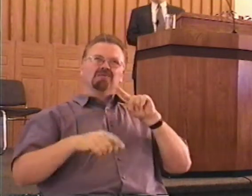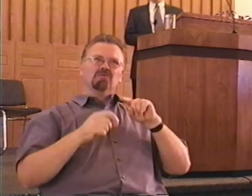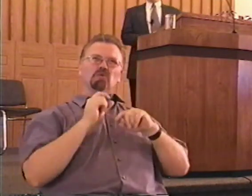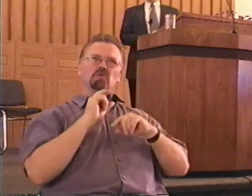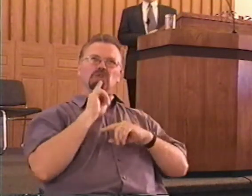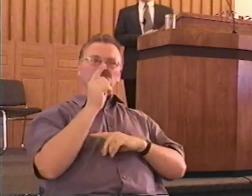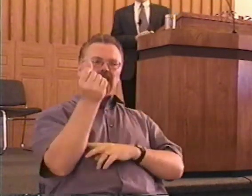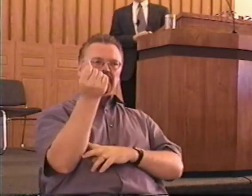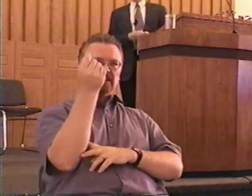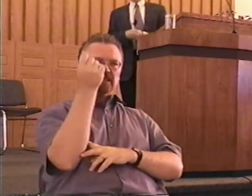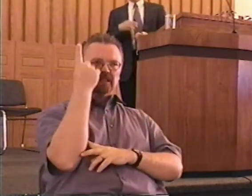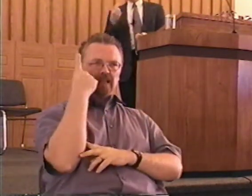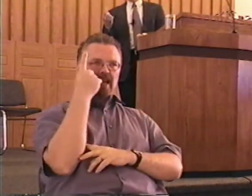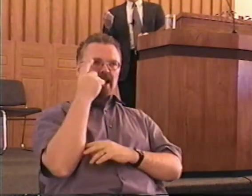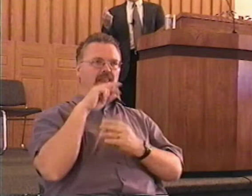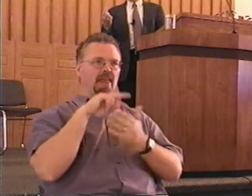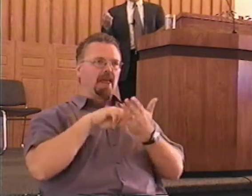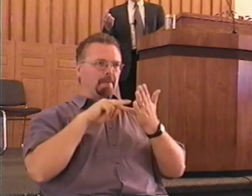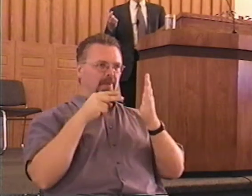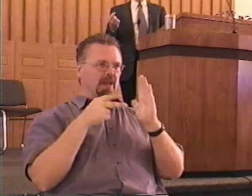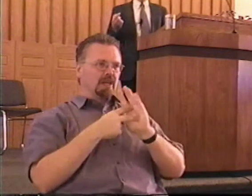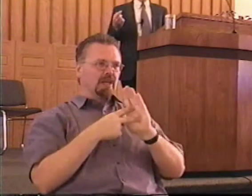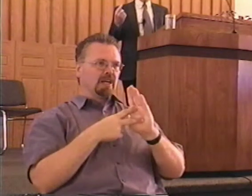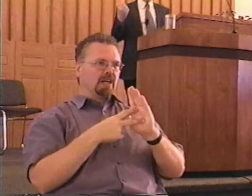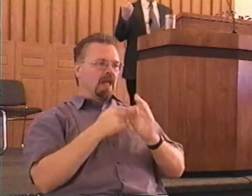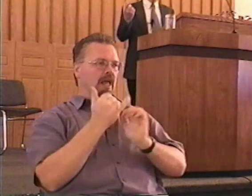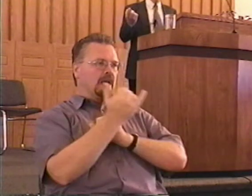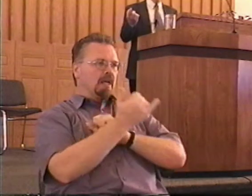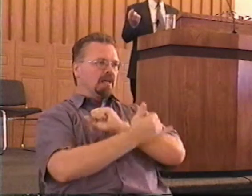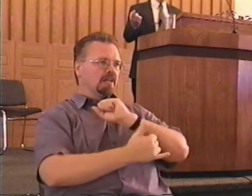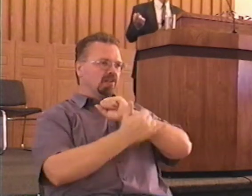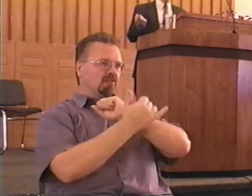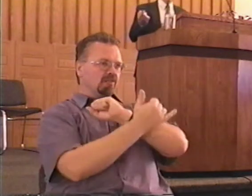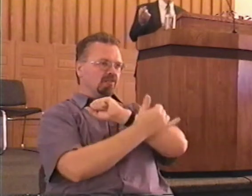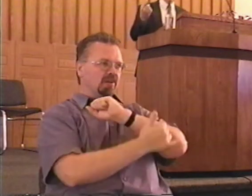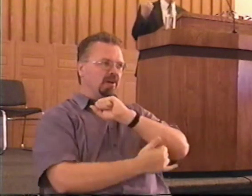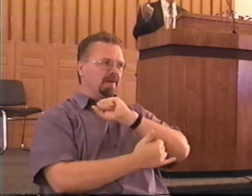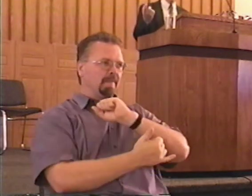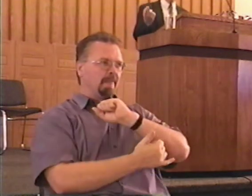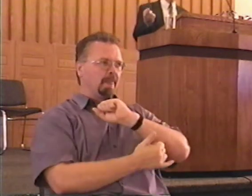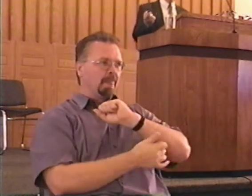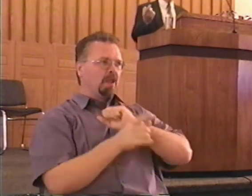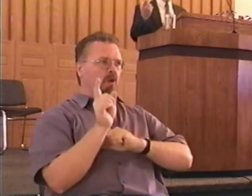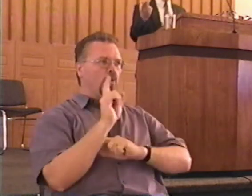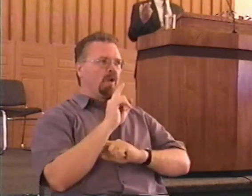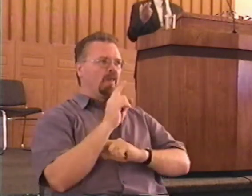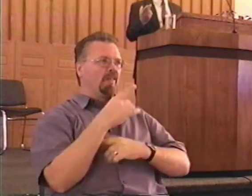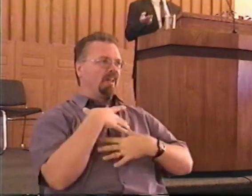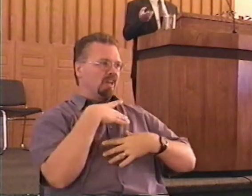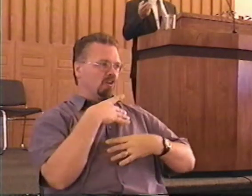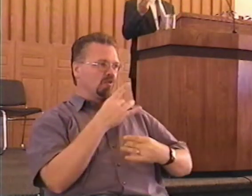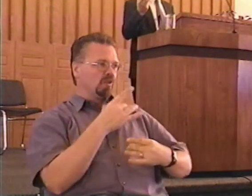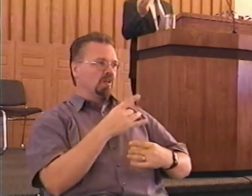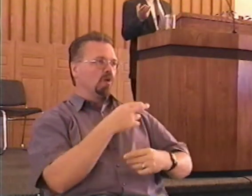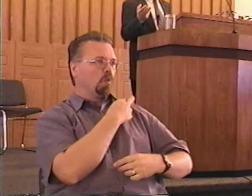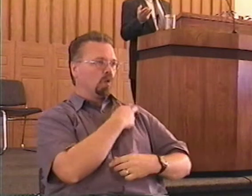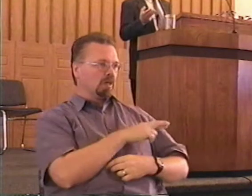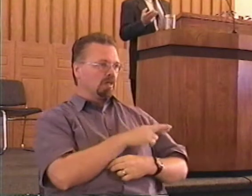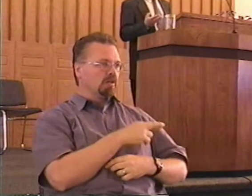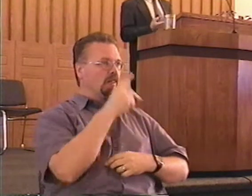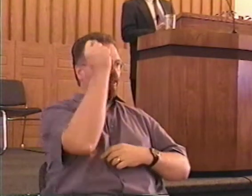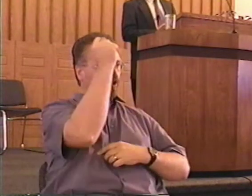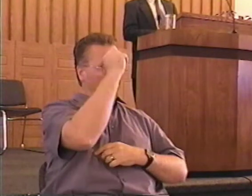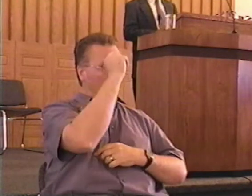envisioned, growing up in Pennsylvania, a country where there is an interest in religion, theology,